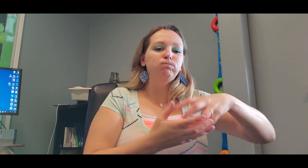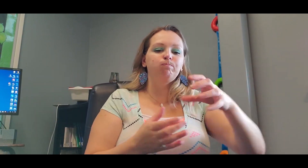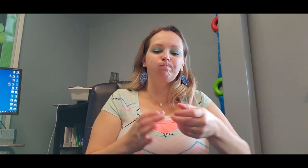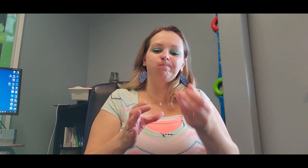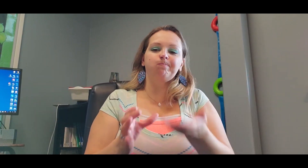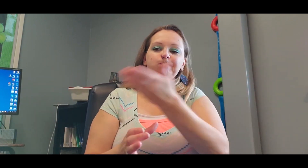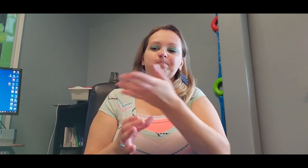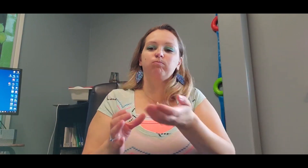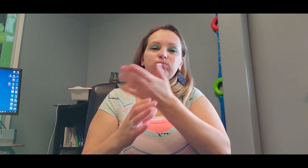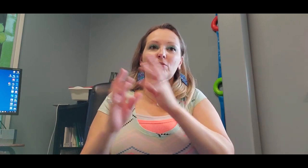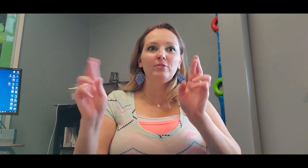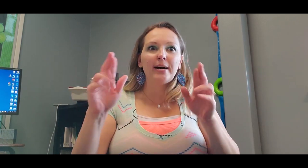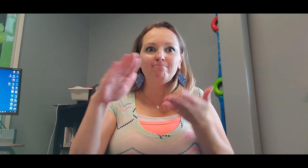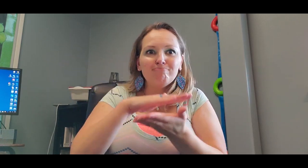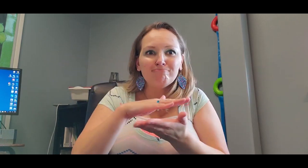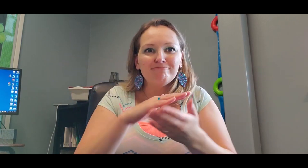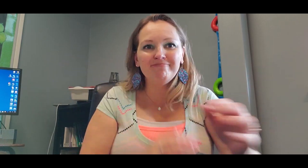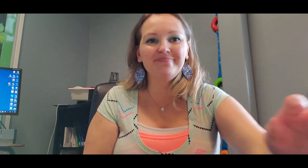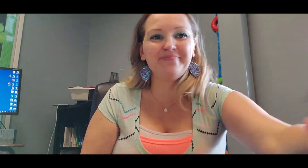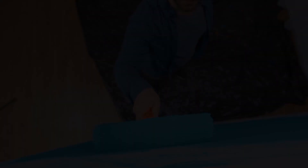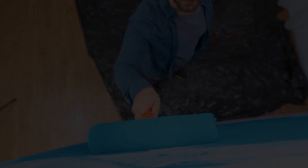different cookies from it that are ready to bake.